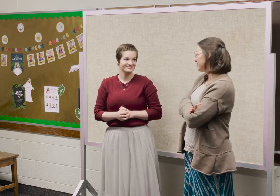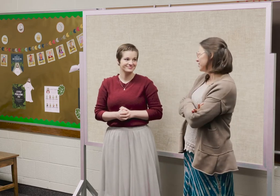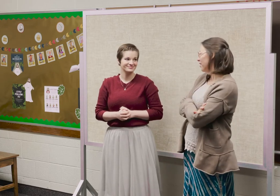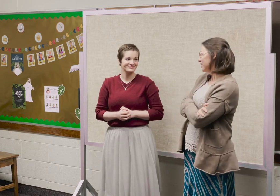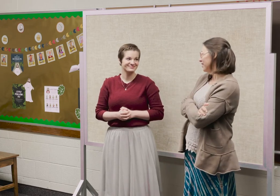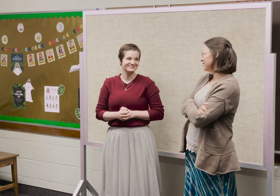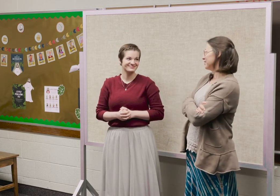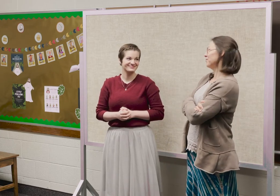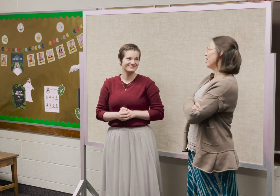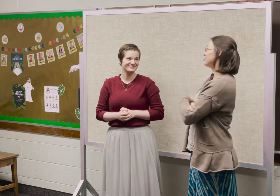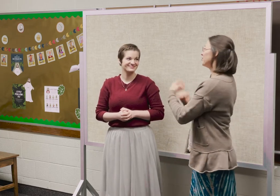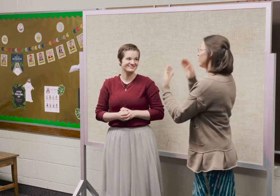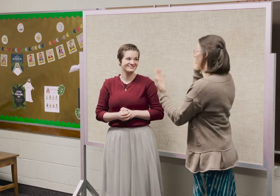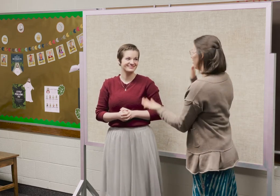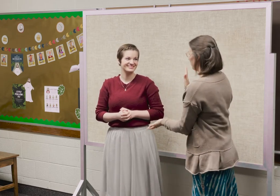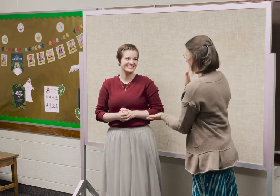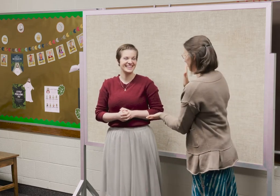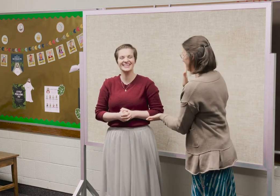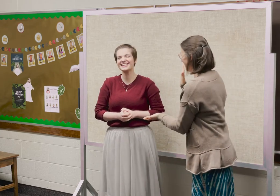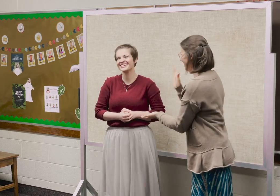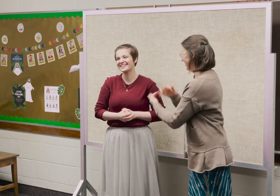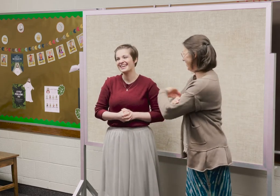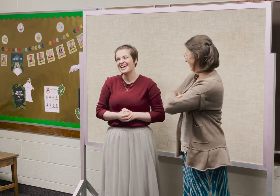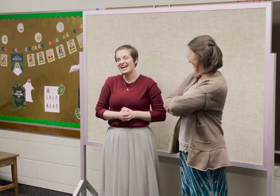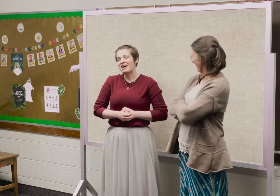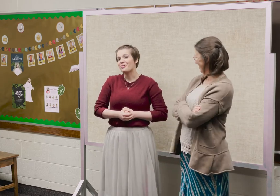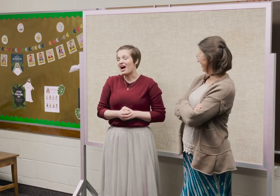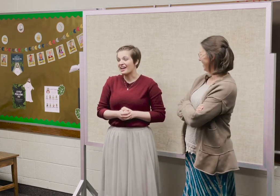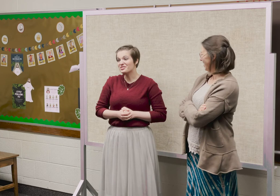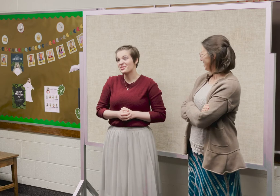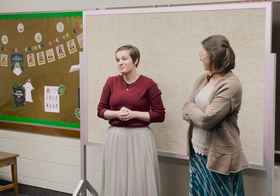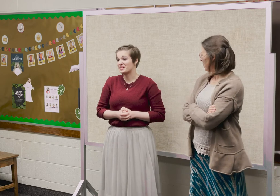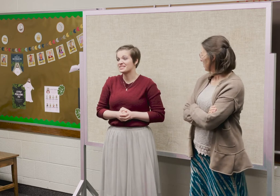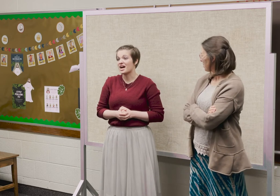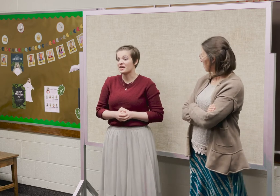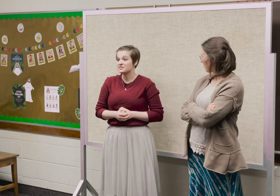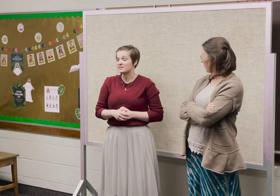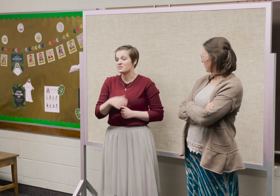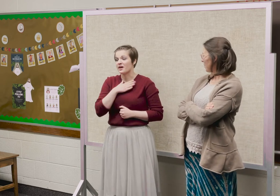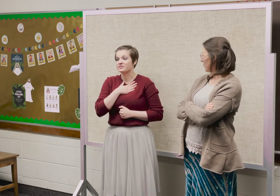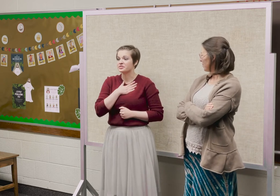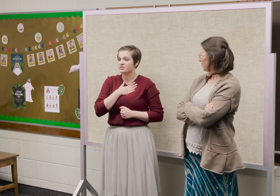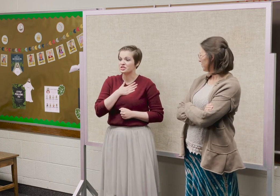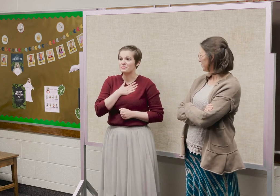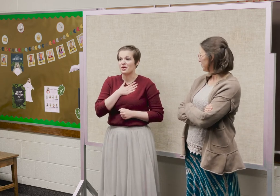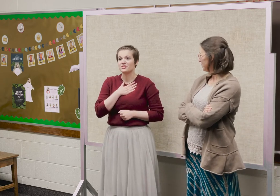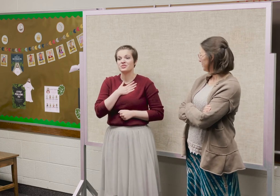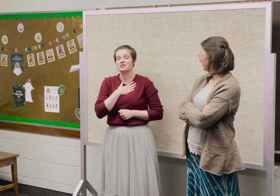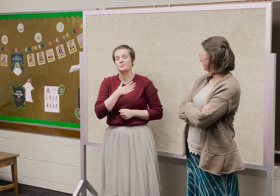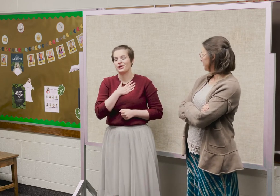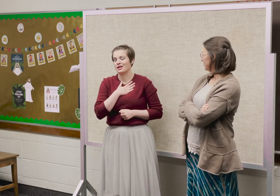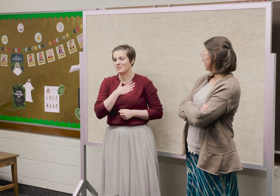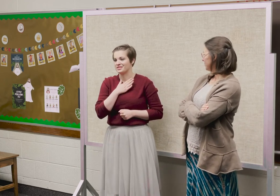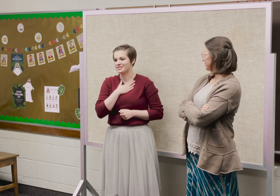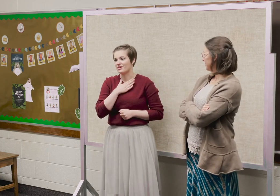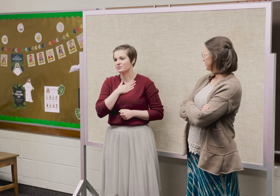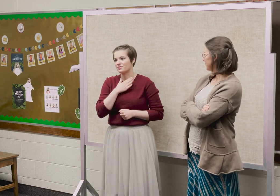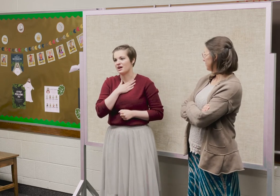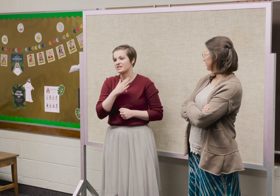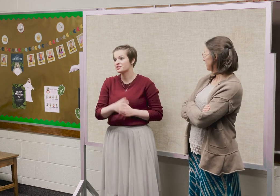Have to ask since I've got you here on film. Well, I know that because I've done a lot of searching, pondering, and praying myself. I served